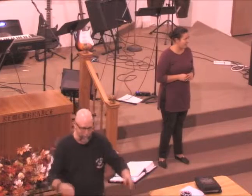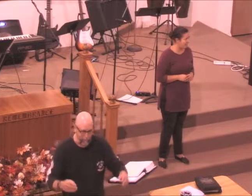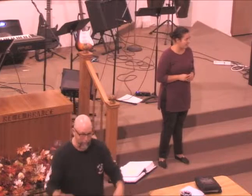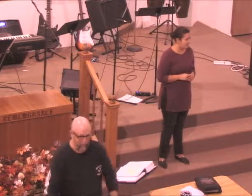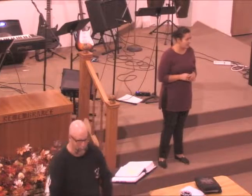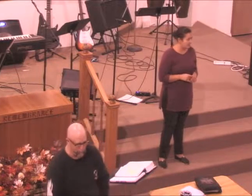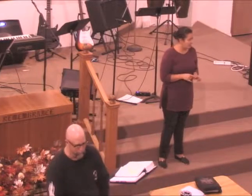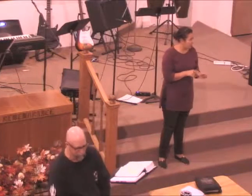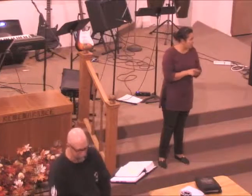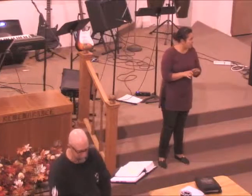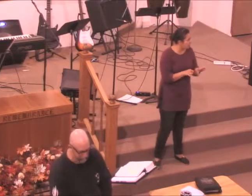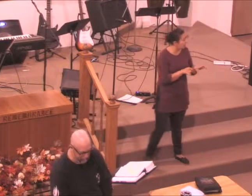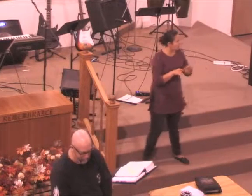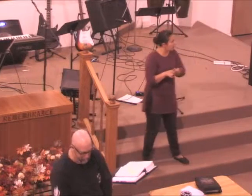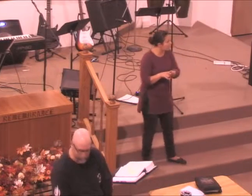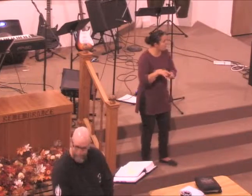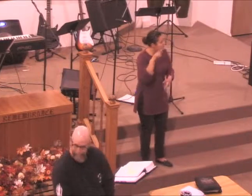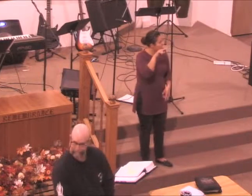when the lights went out.